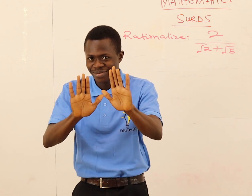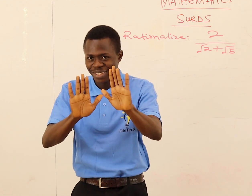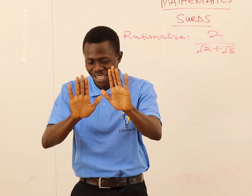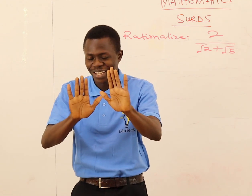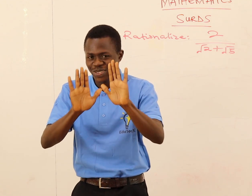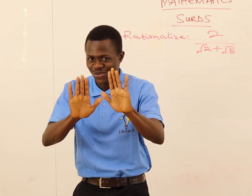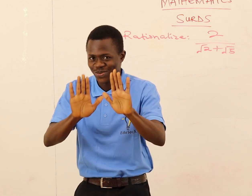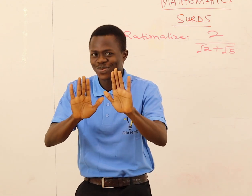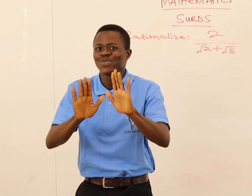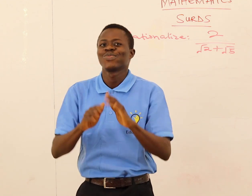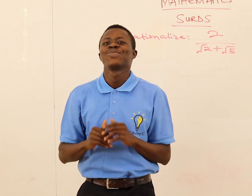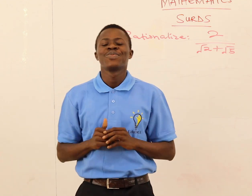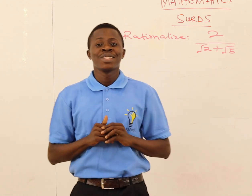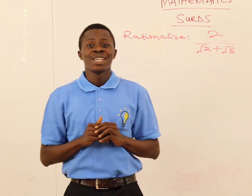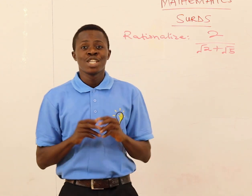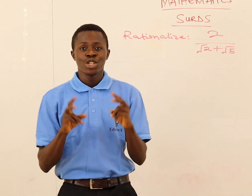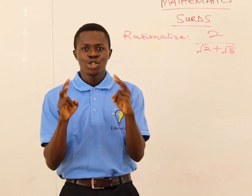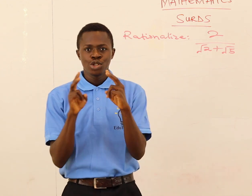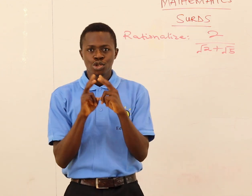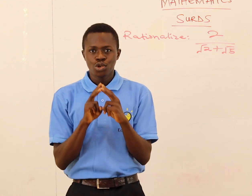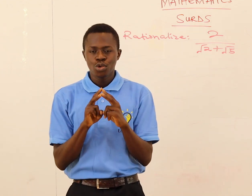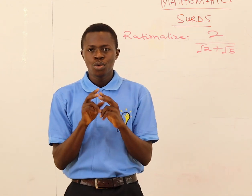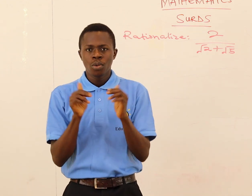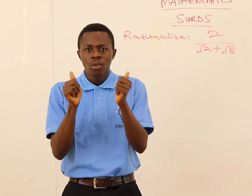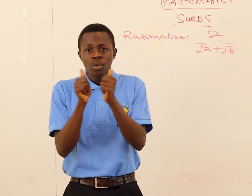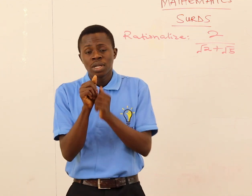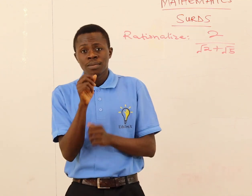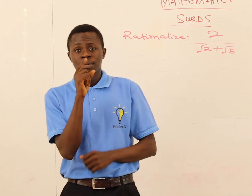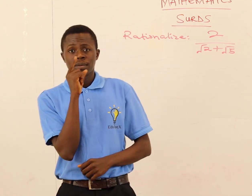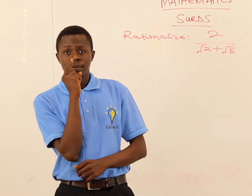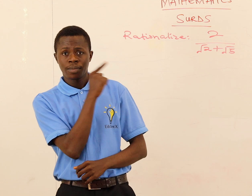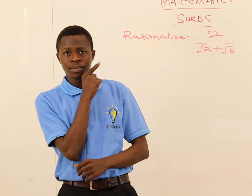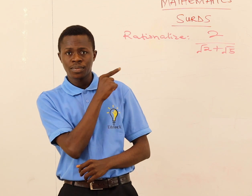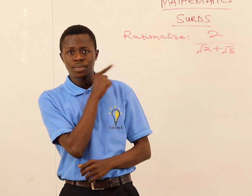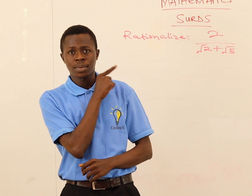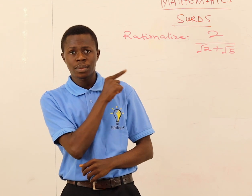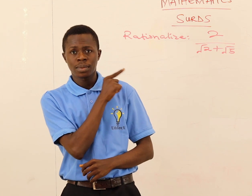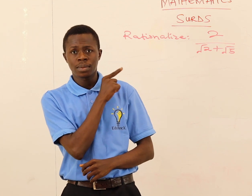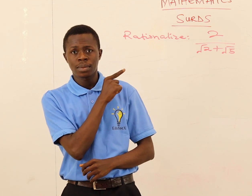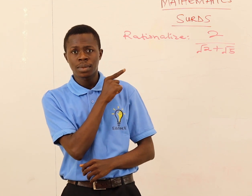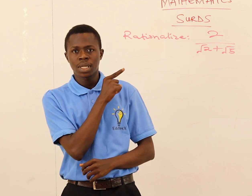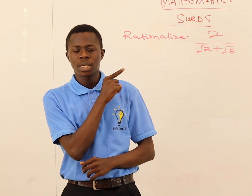do we do that? So follow us. So with this one,